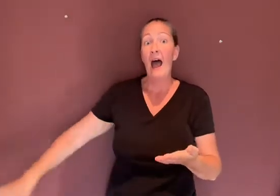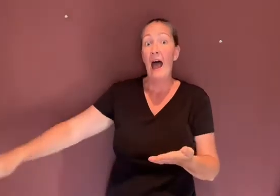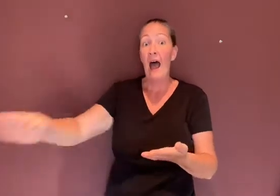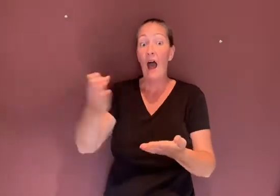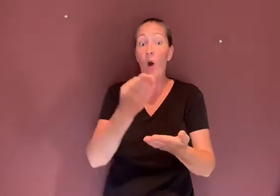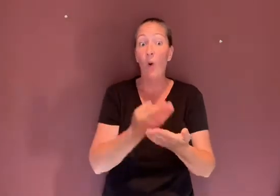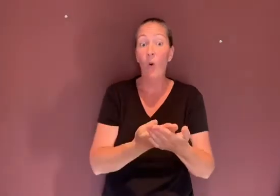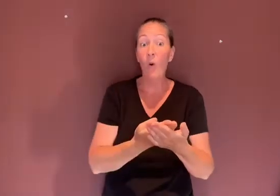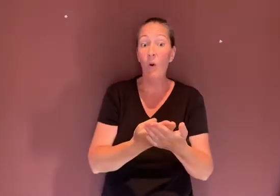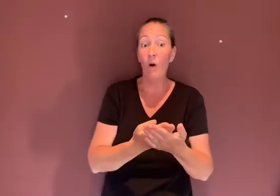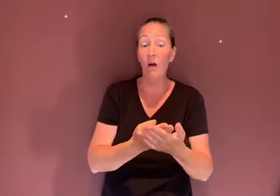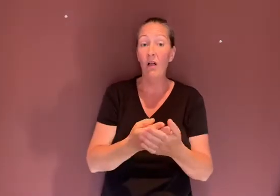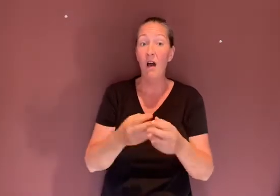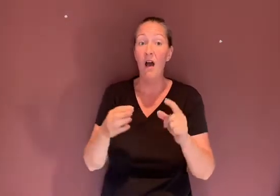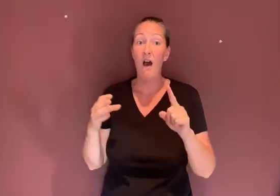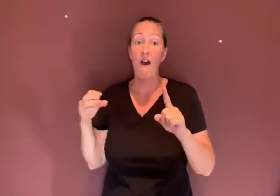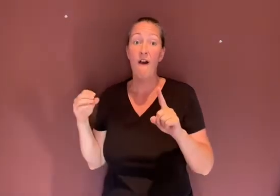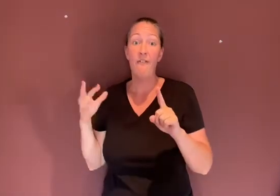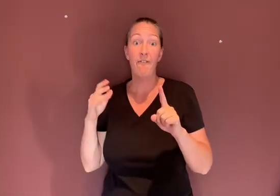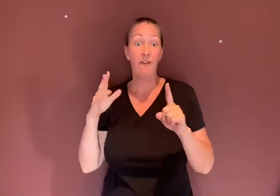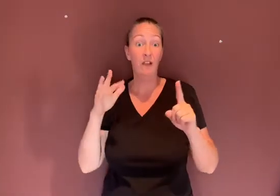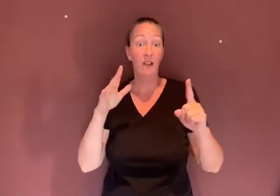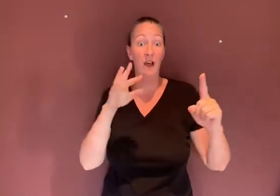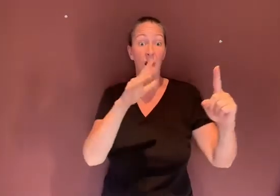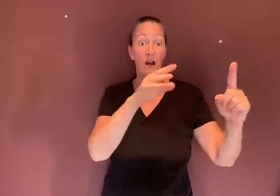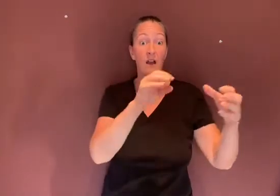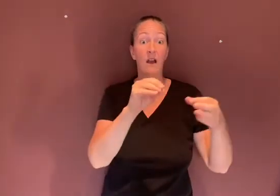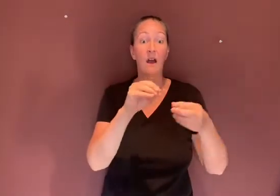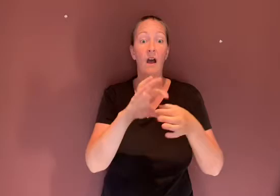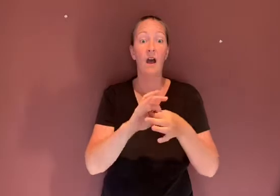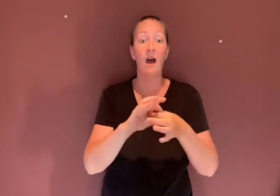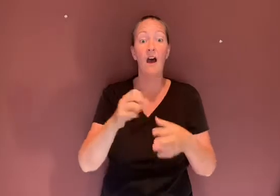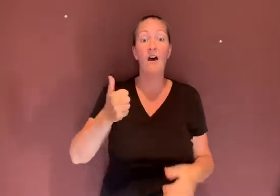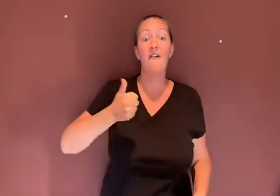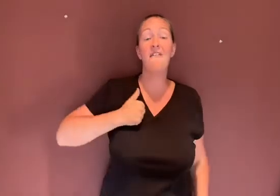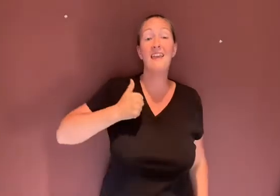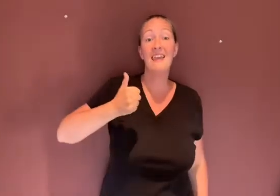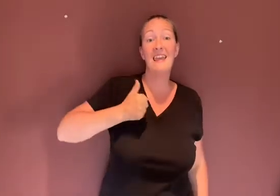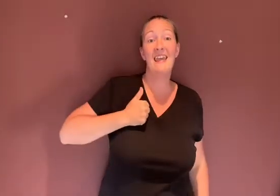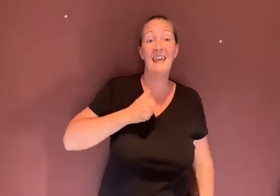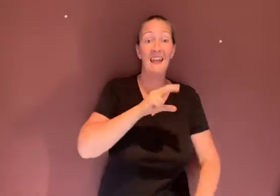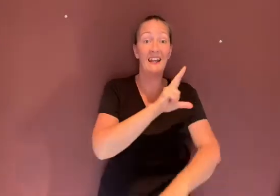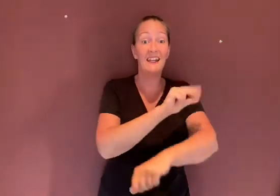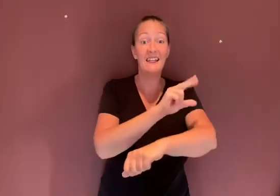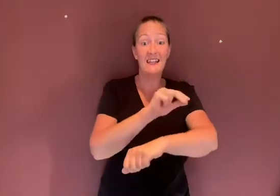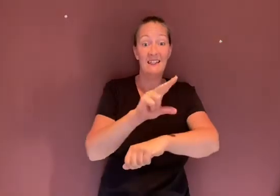a whole flock of Canada geese